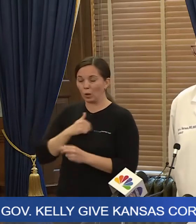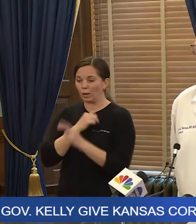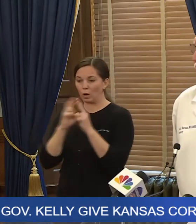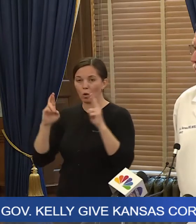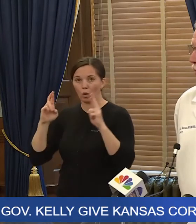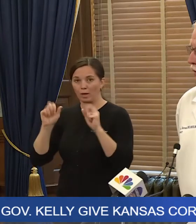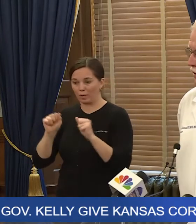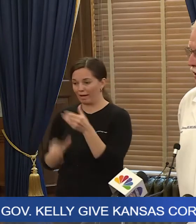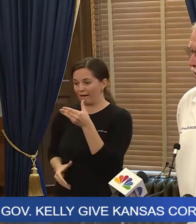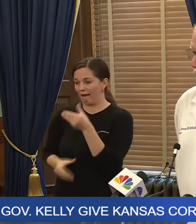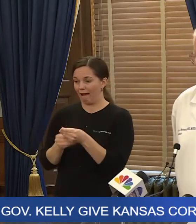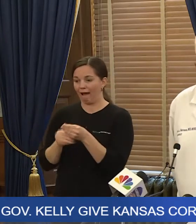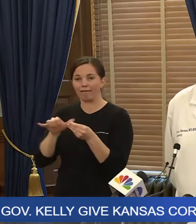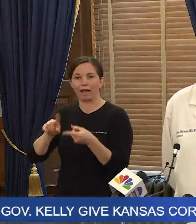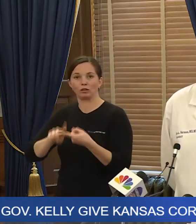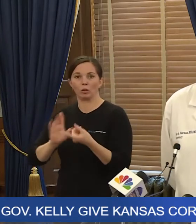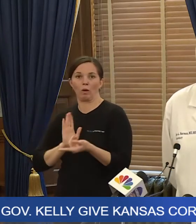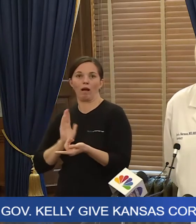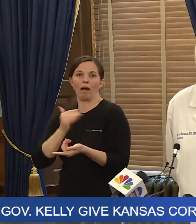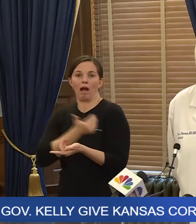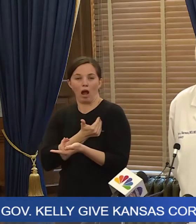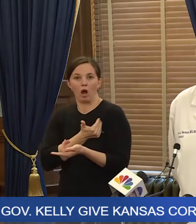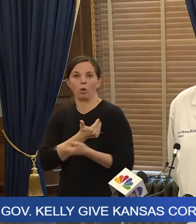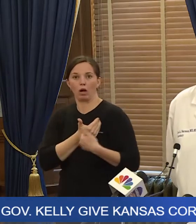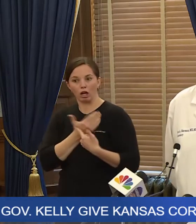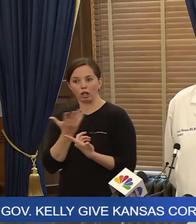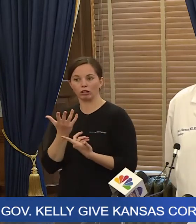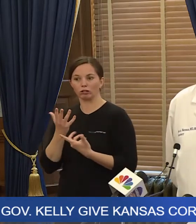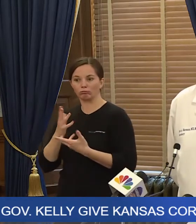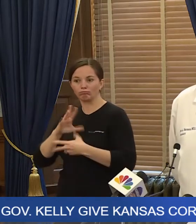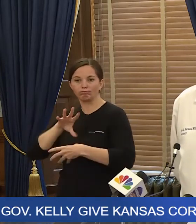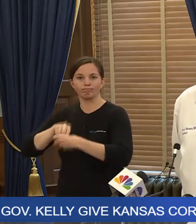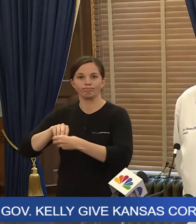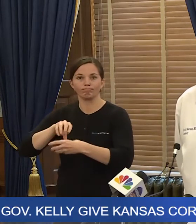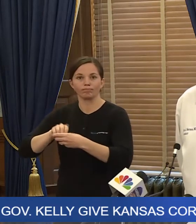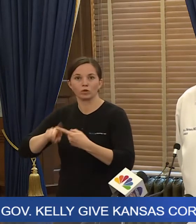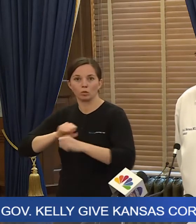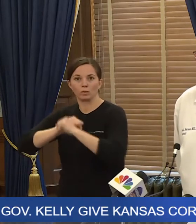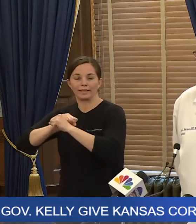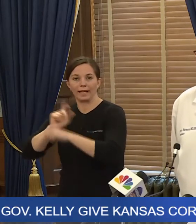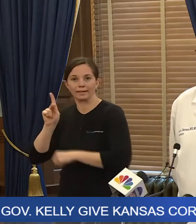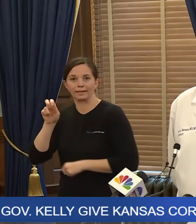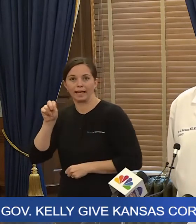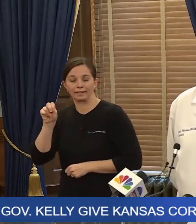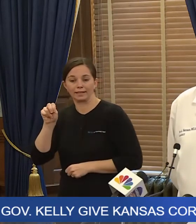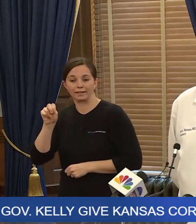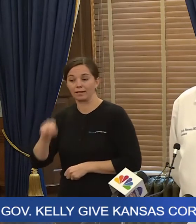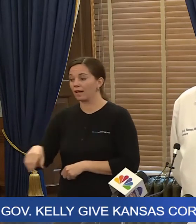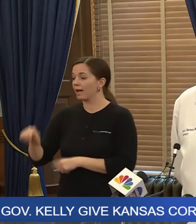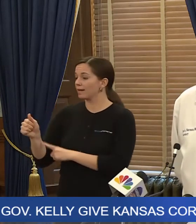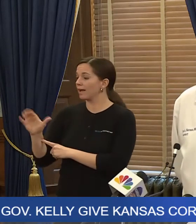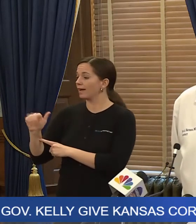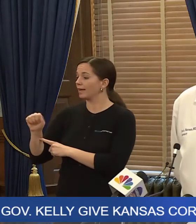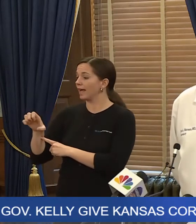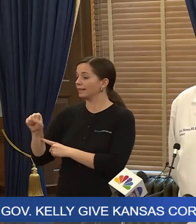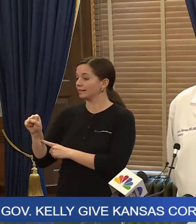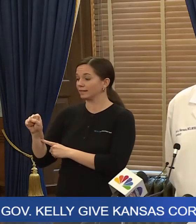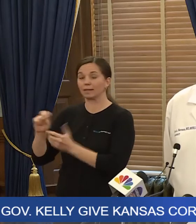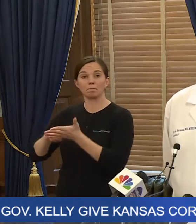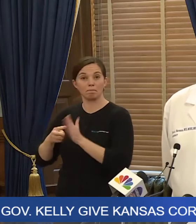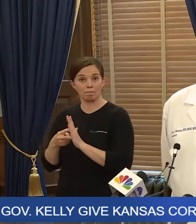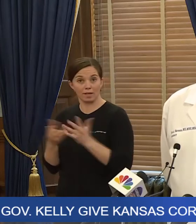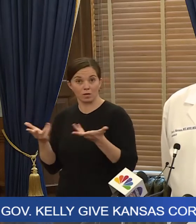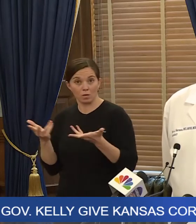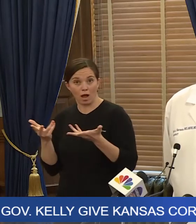that we can add to our armamentarium in the state of Kansas. The shipment of 10 cases